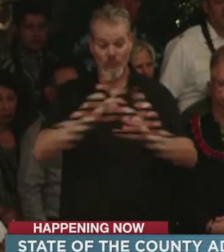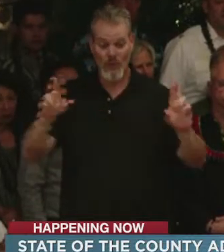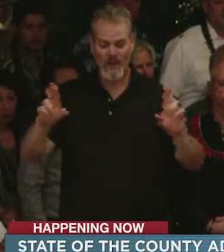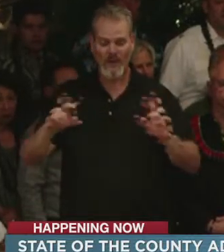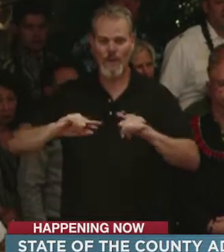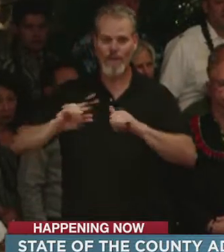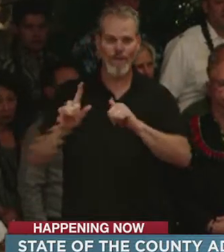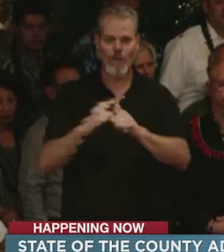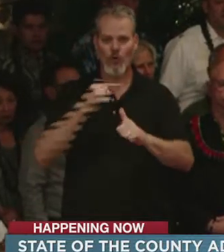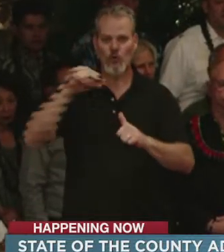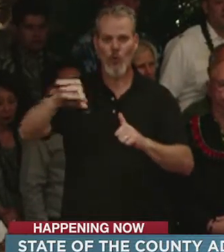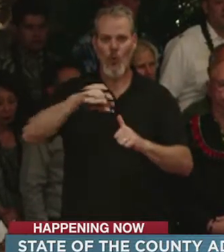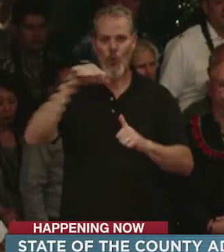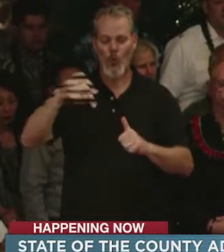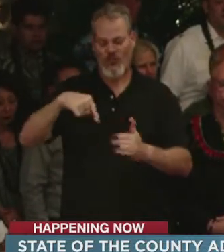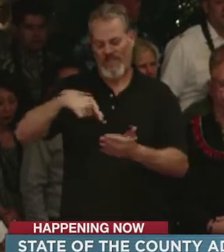year